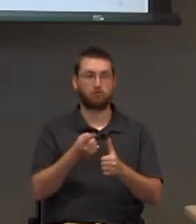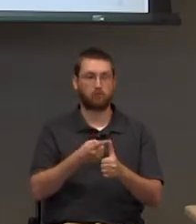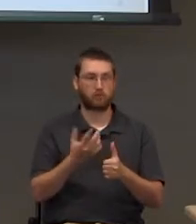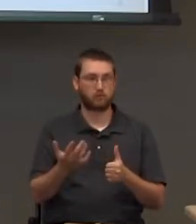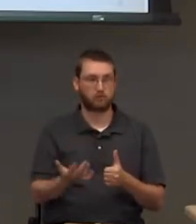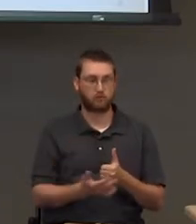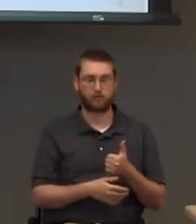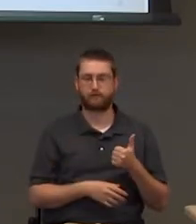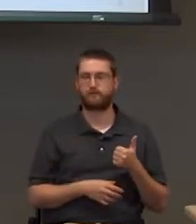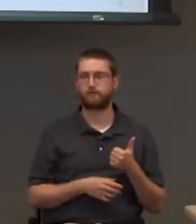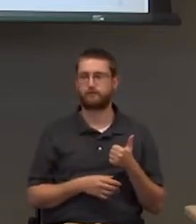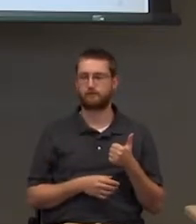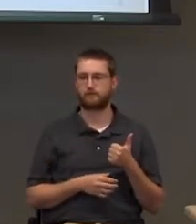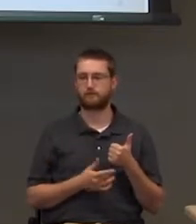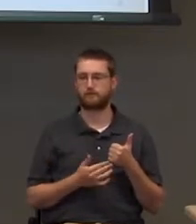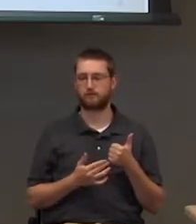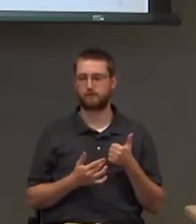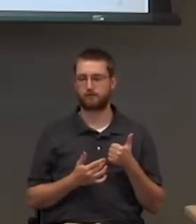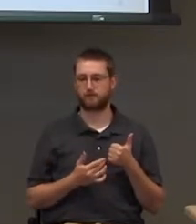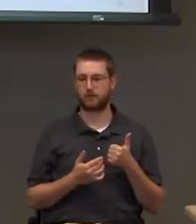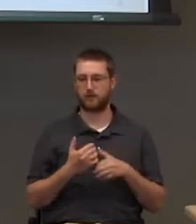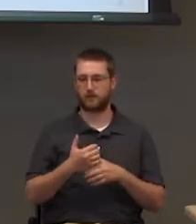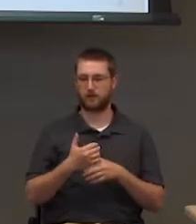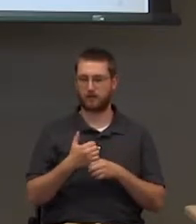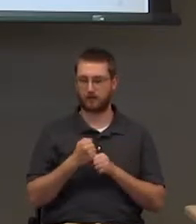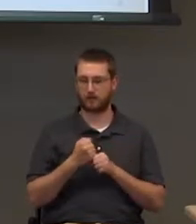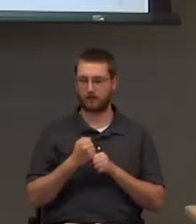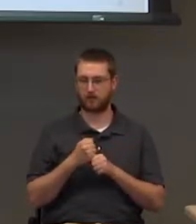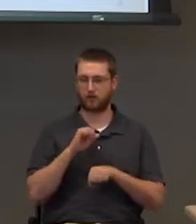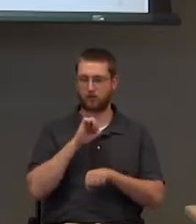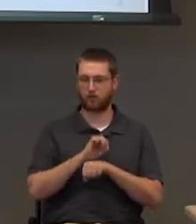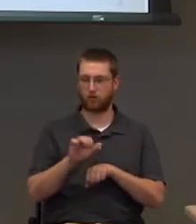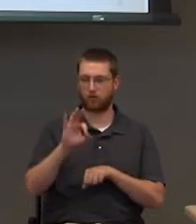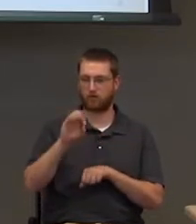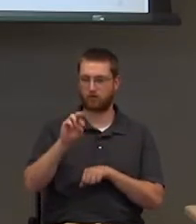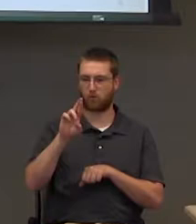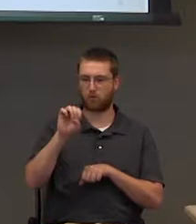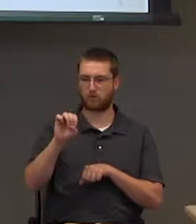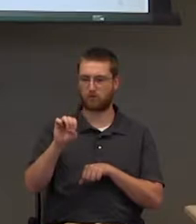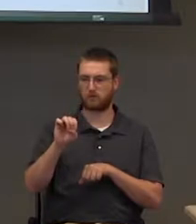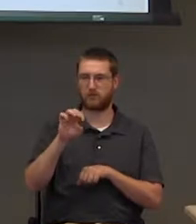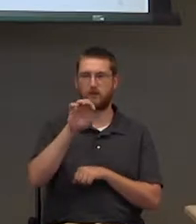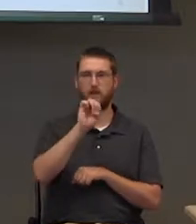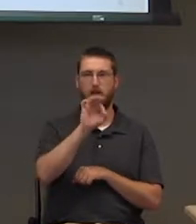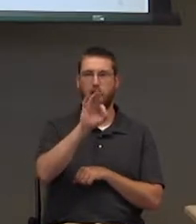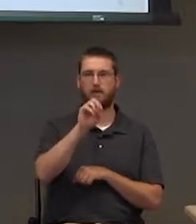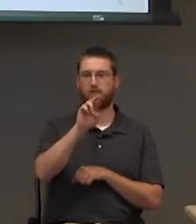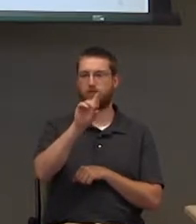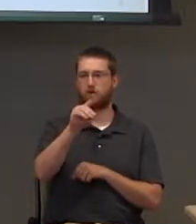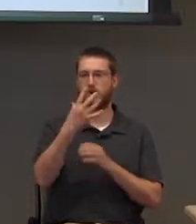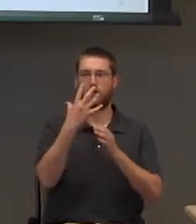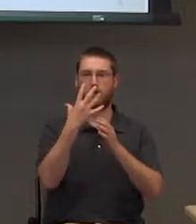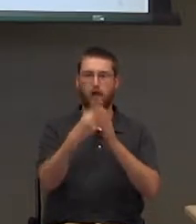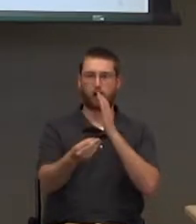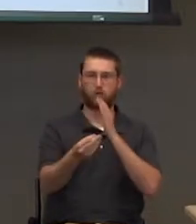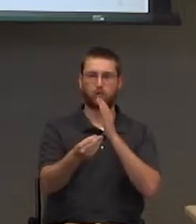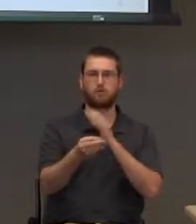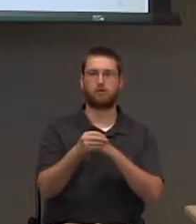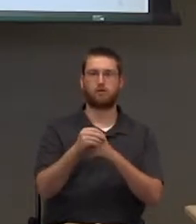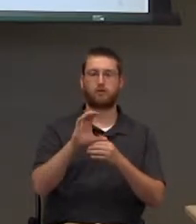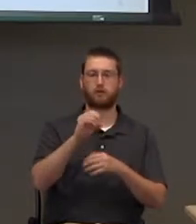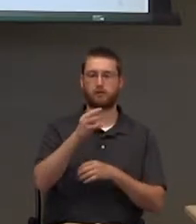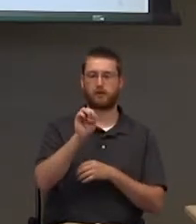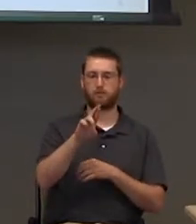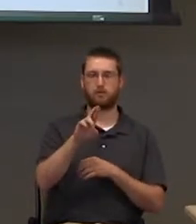is get the workforce efforts that are being done right now out of the Chamber of Commerce and into the